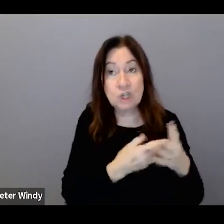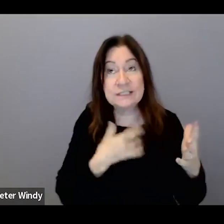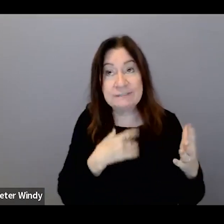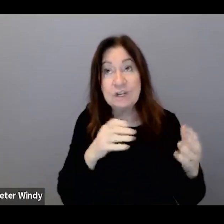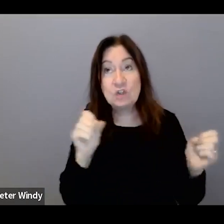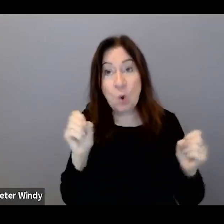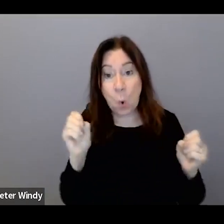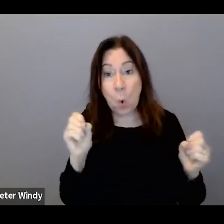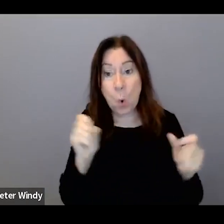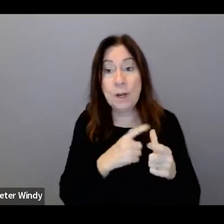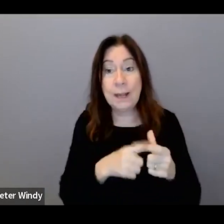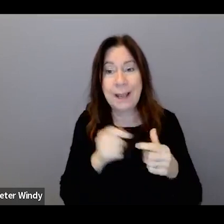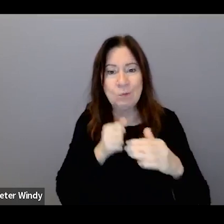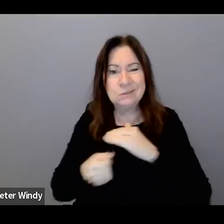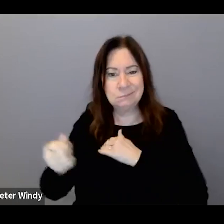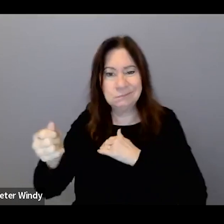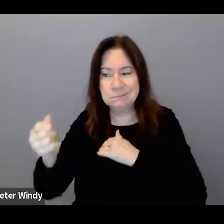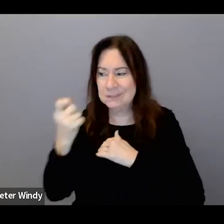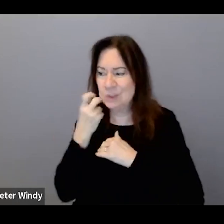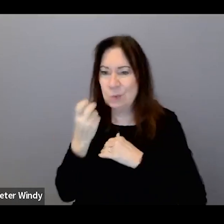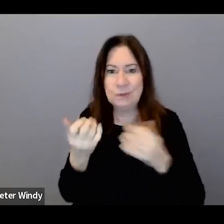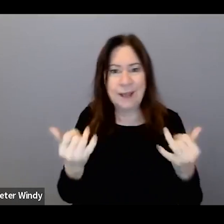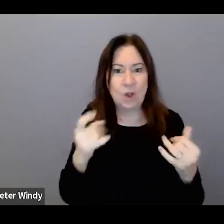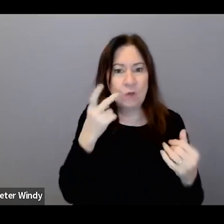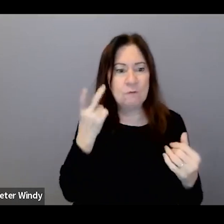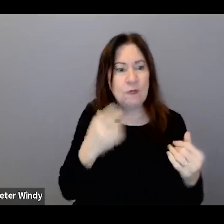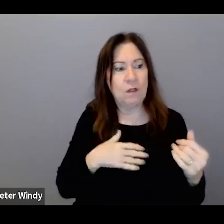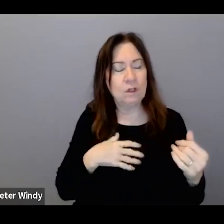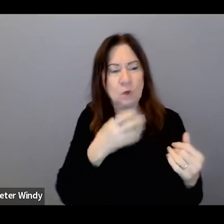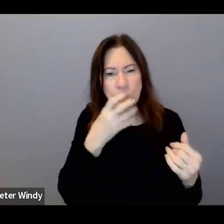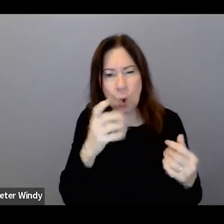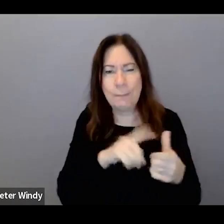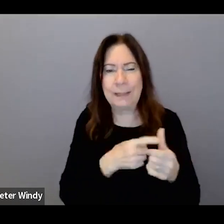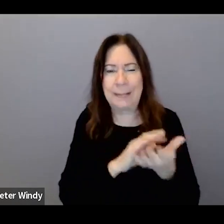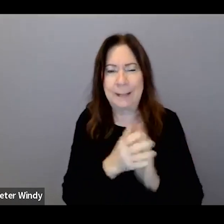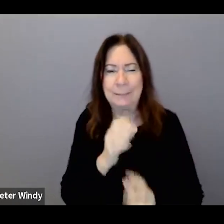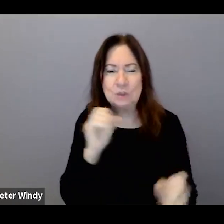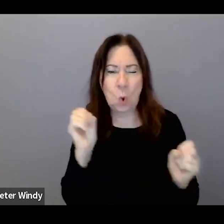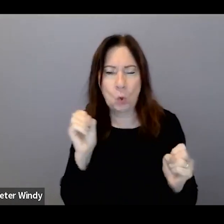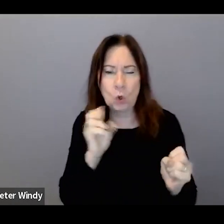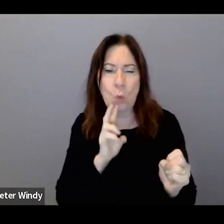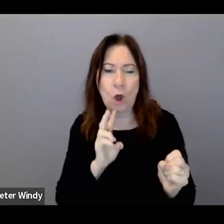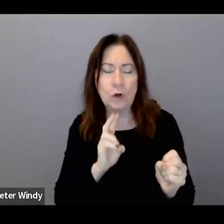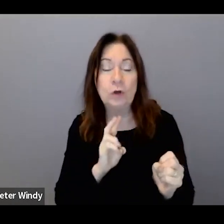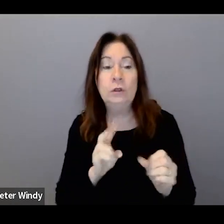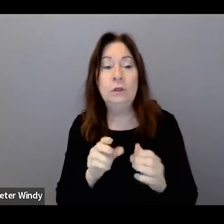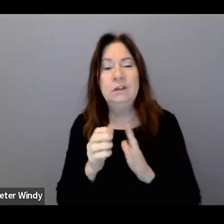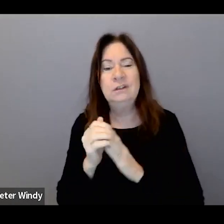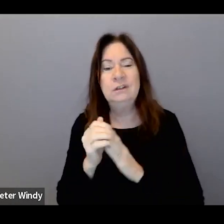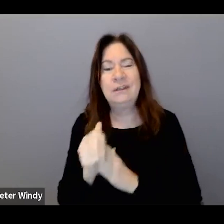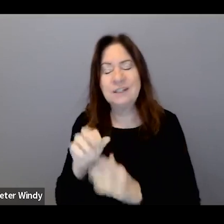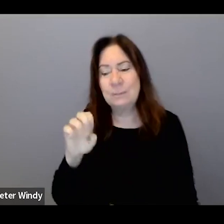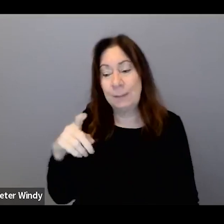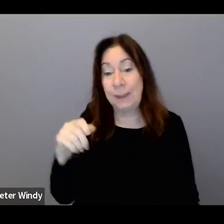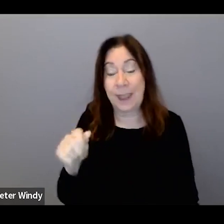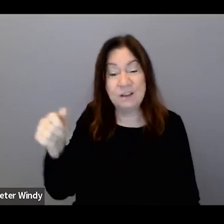was obviously underground a few seconds ago, that's when you're good. According to guidance from the EPA,